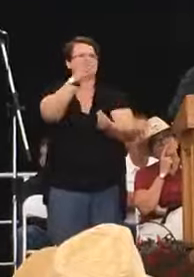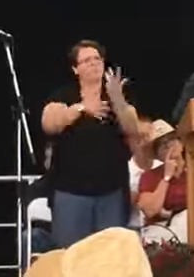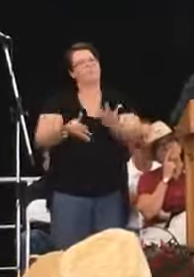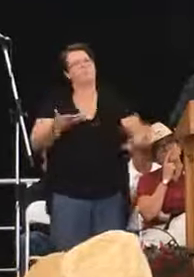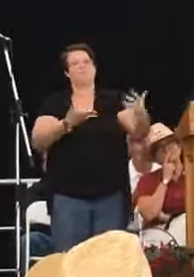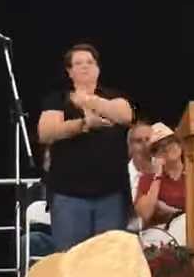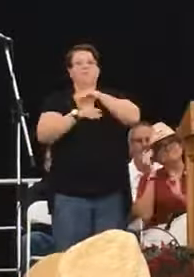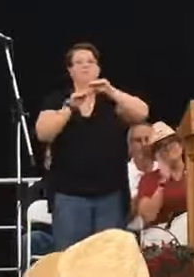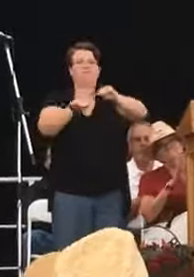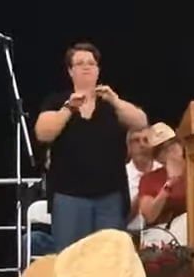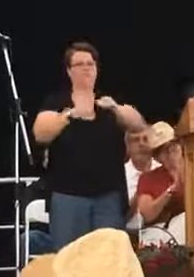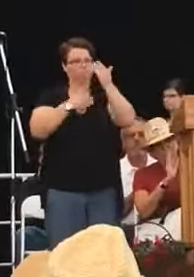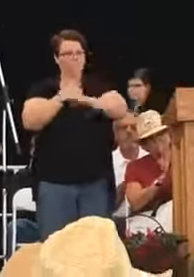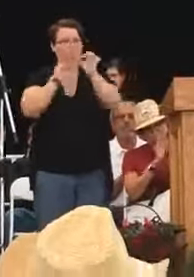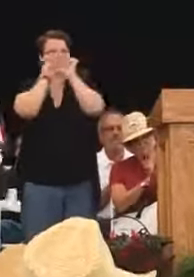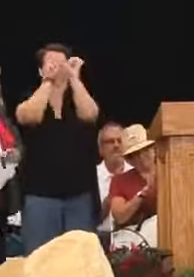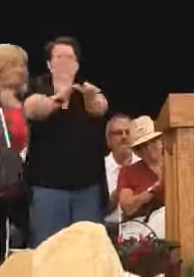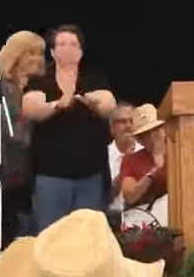plowing match.